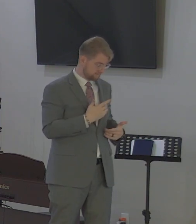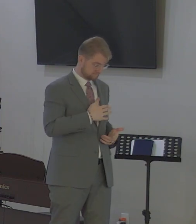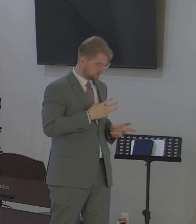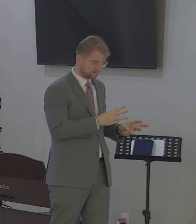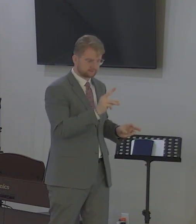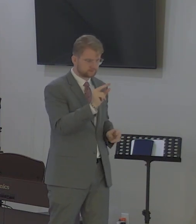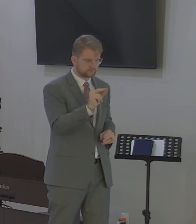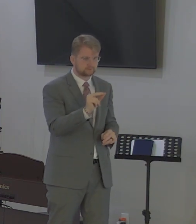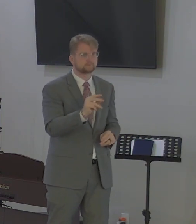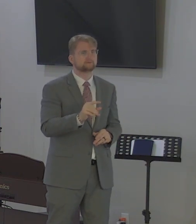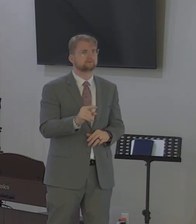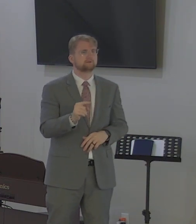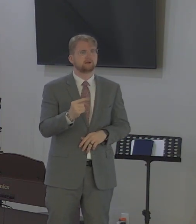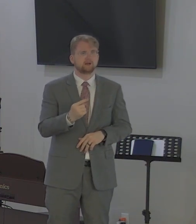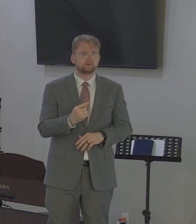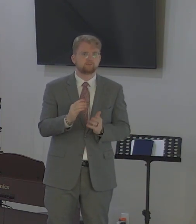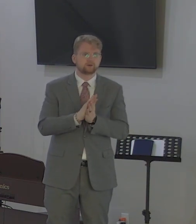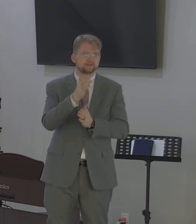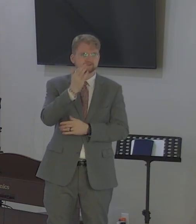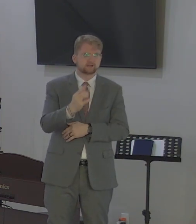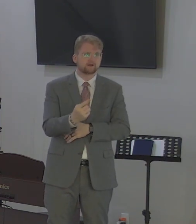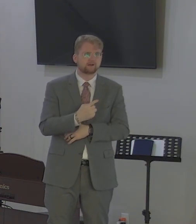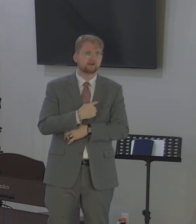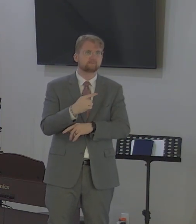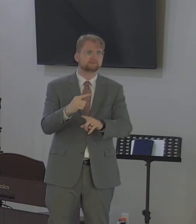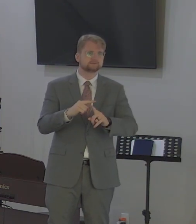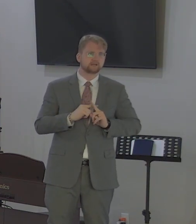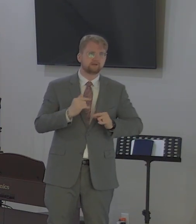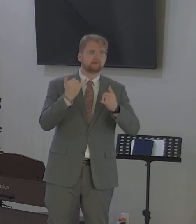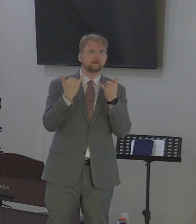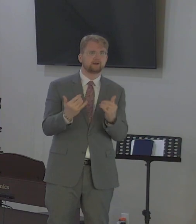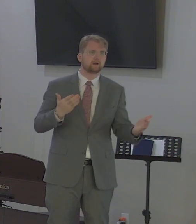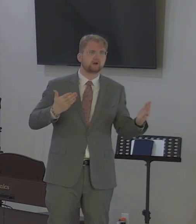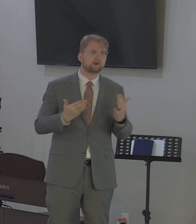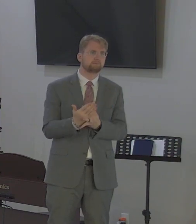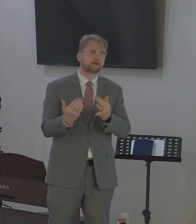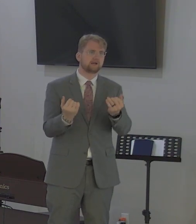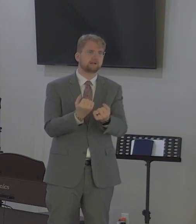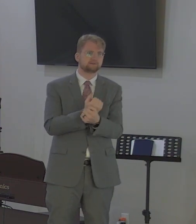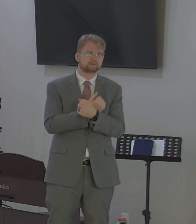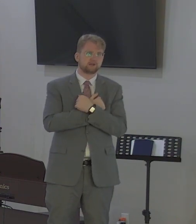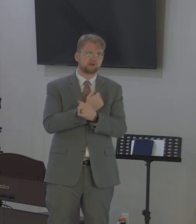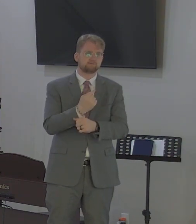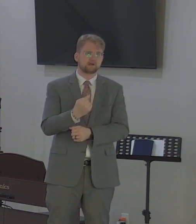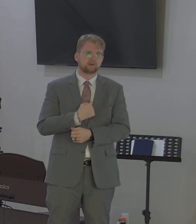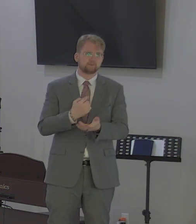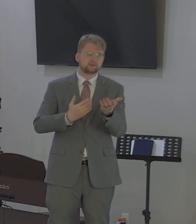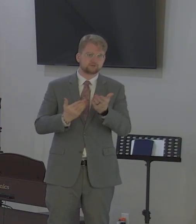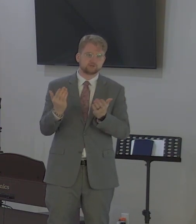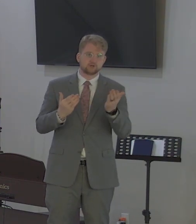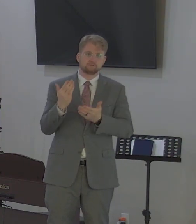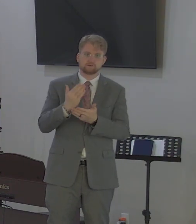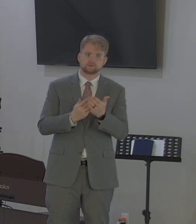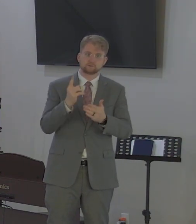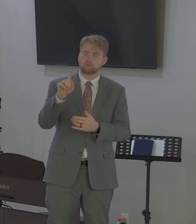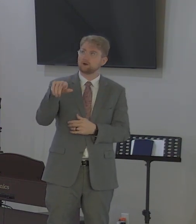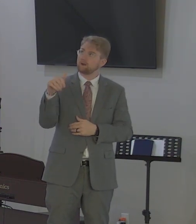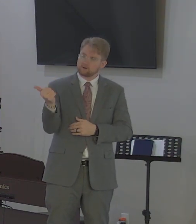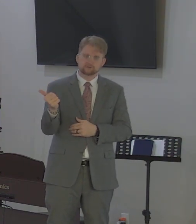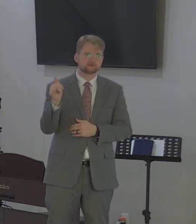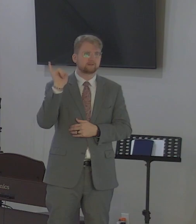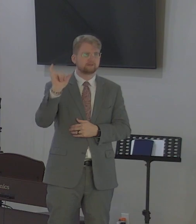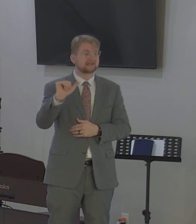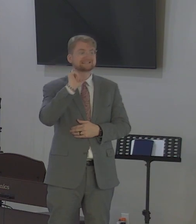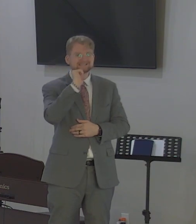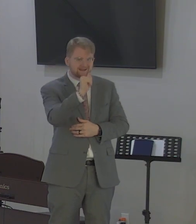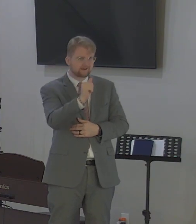Bible's saying. Praise God, I'm saved. And now by love, I'm going to serve somebody else. And that is not legalism. That is